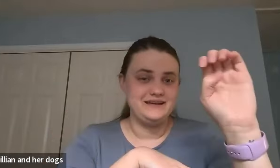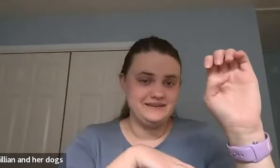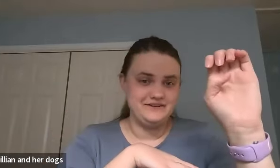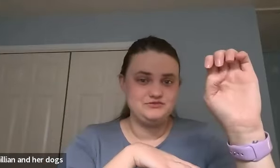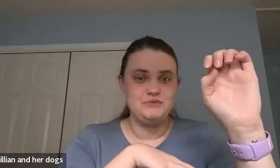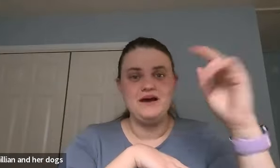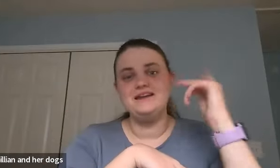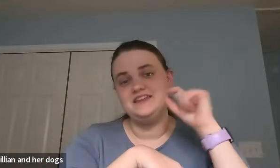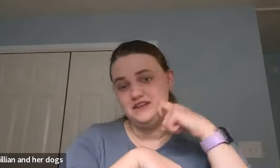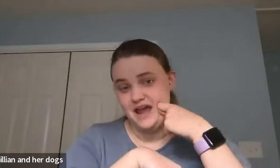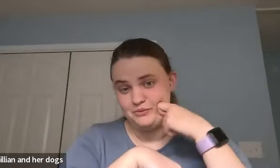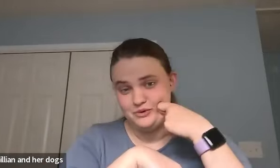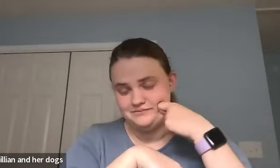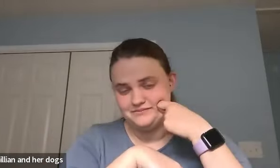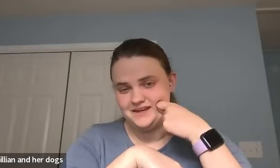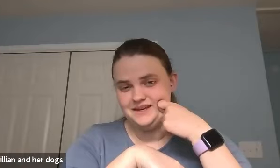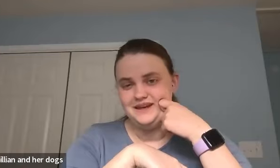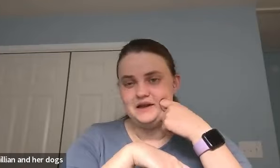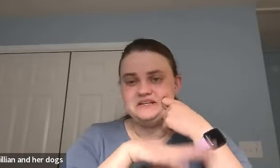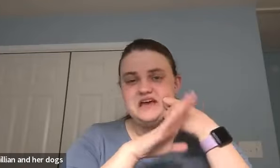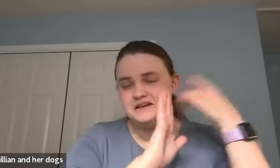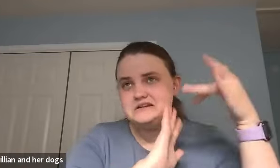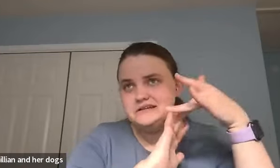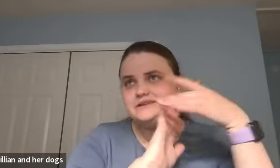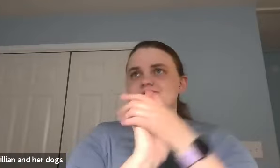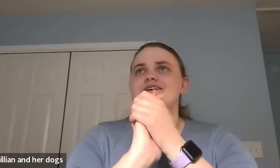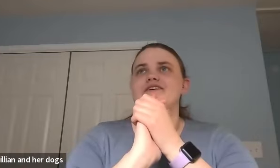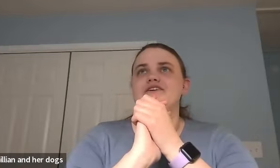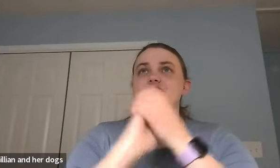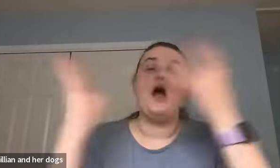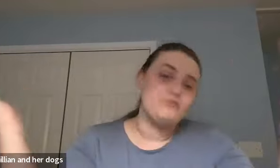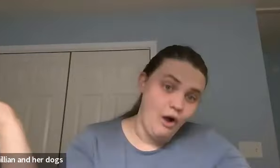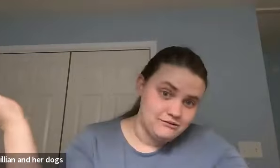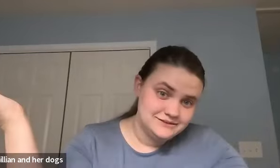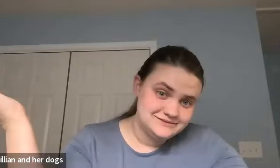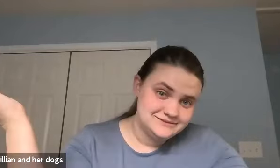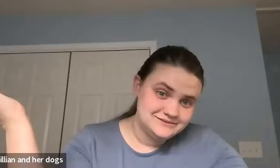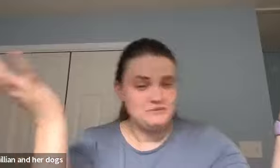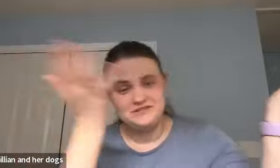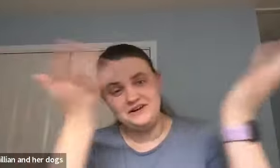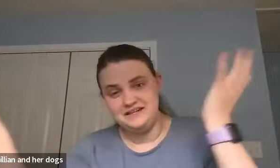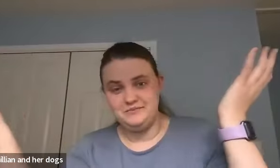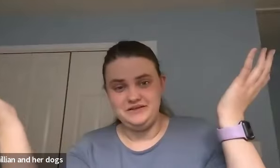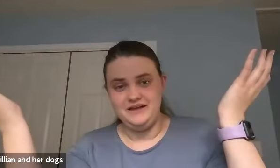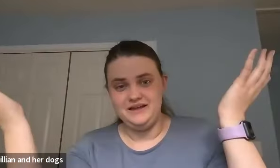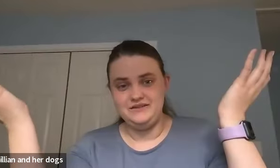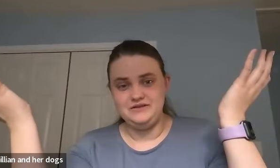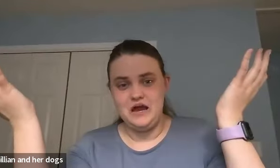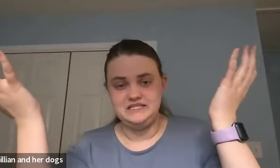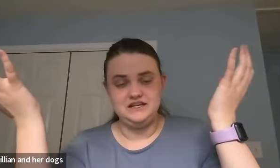They fingerspell pine and then did apple. I mean, technically, you're not wrong. So no one's gonna like be like, I didn't